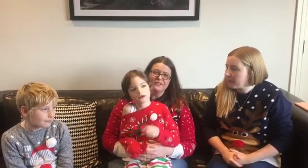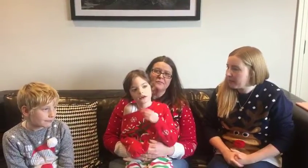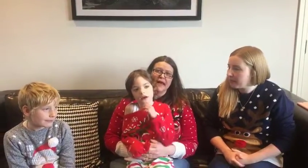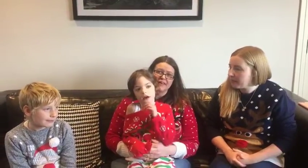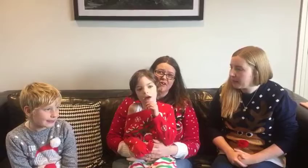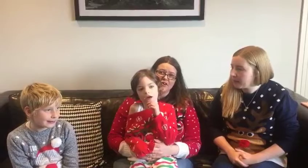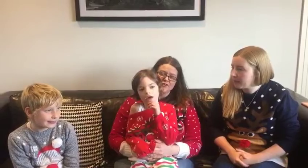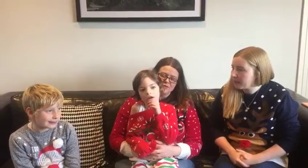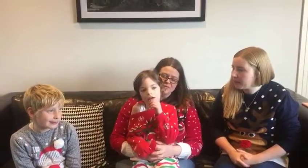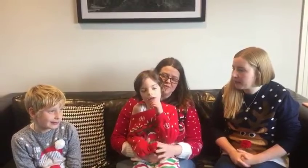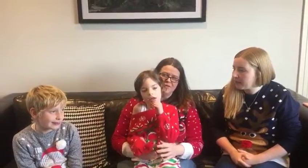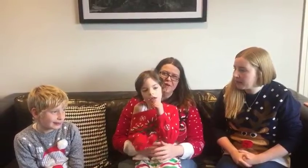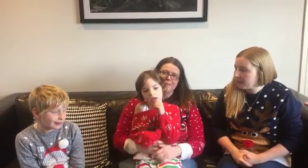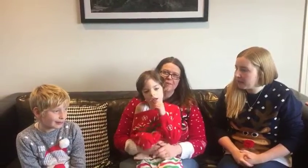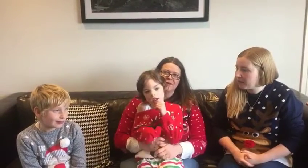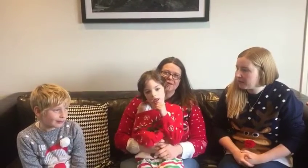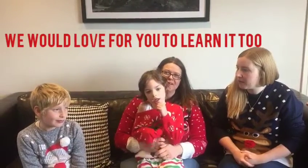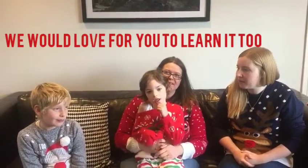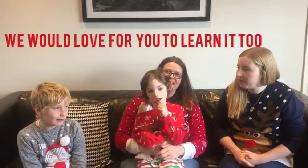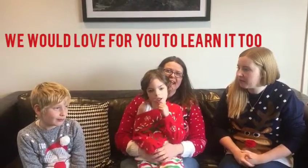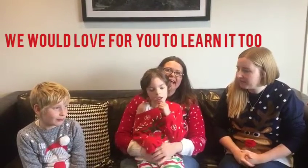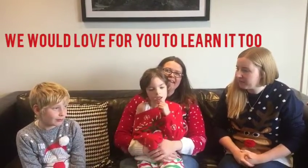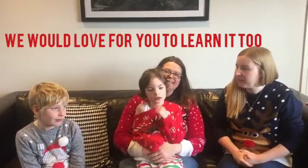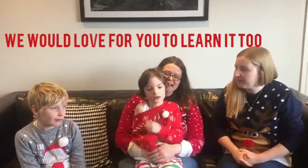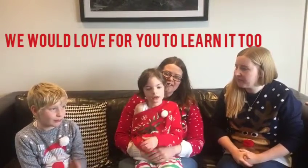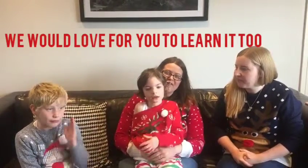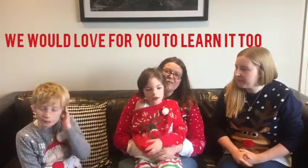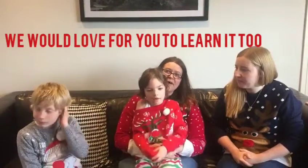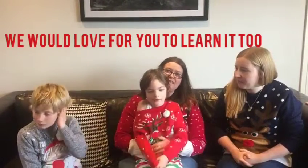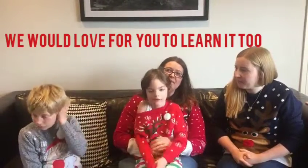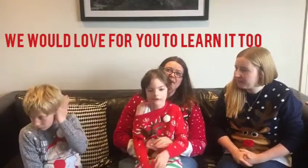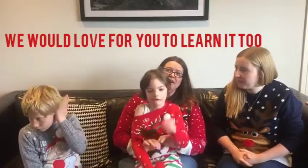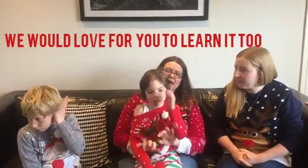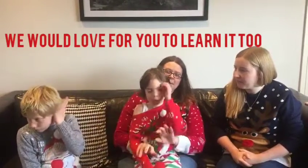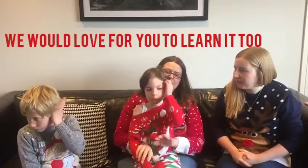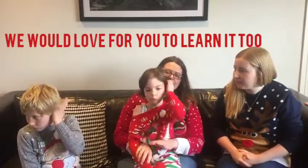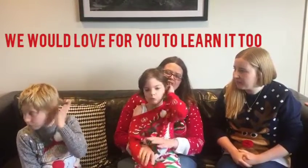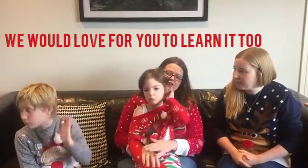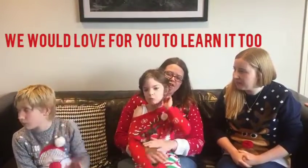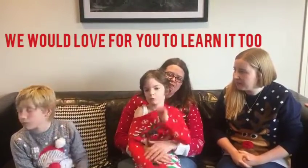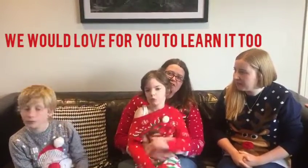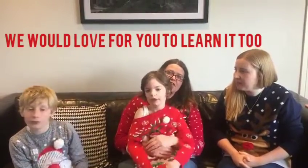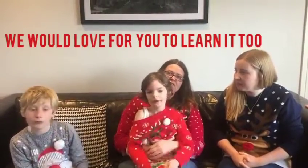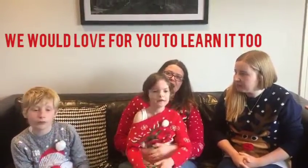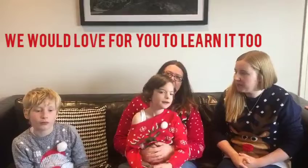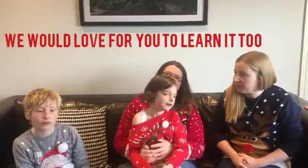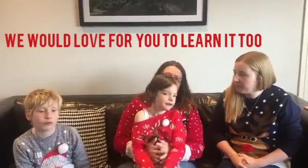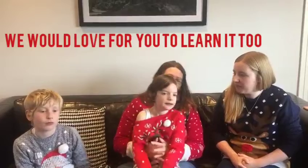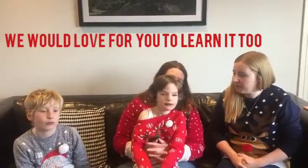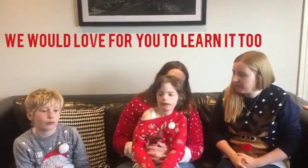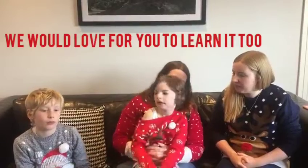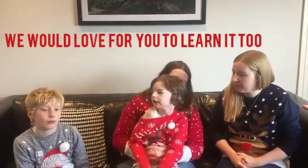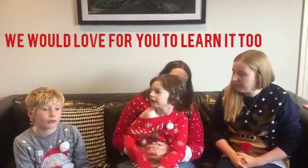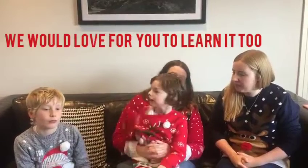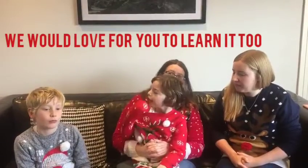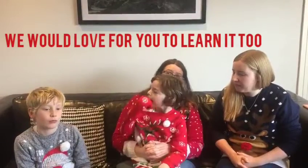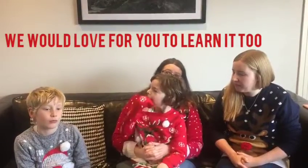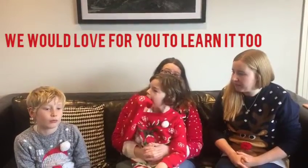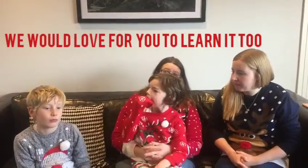as Macaton, which Mr. Tumble uses. And sign along is quite similar, but it's just got a few little differences to it, and that's